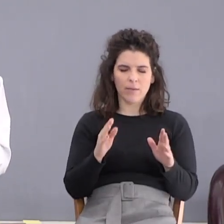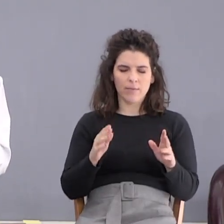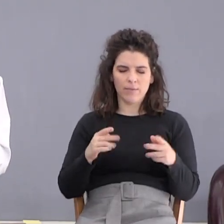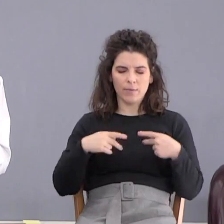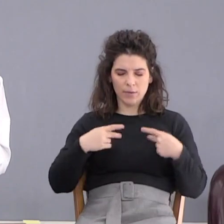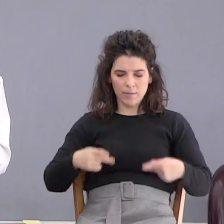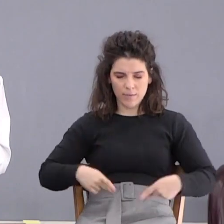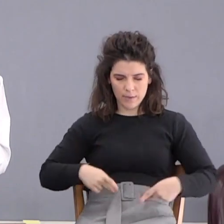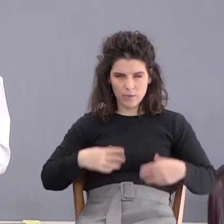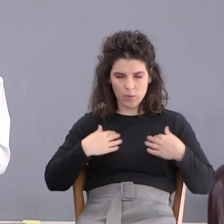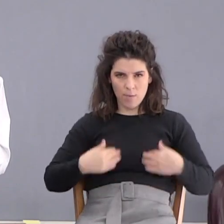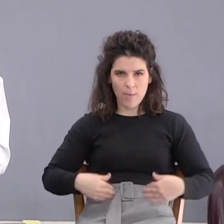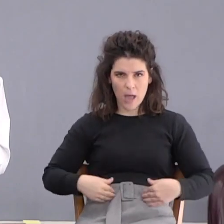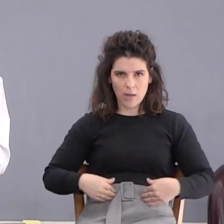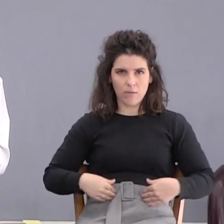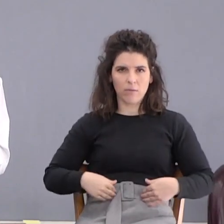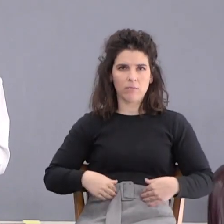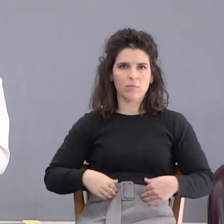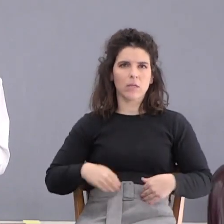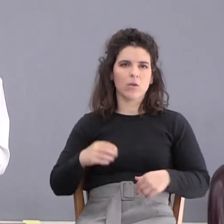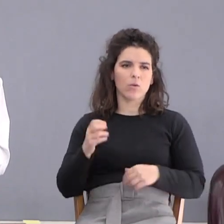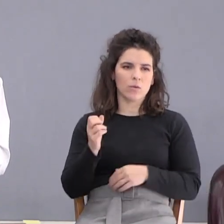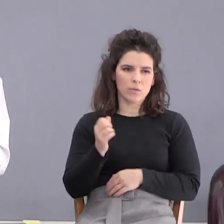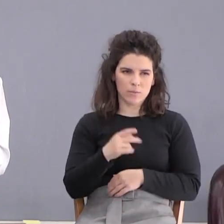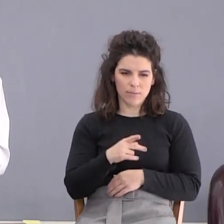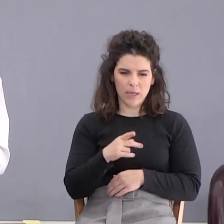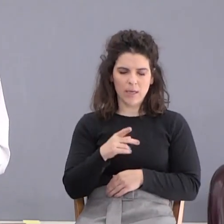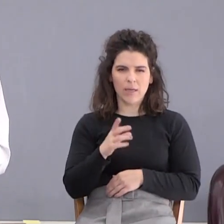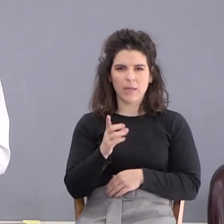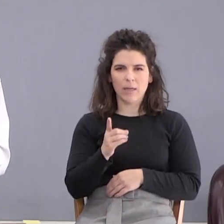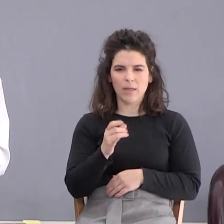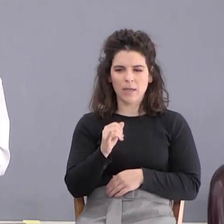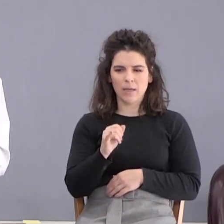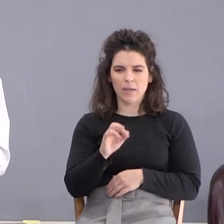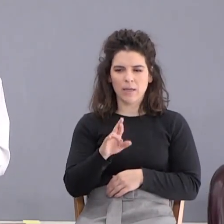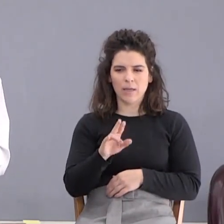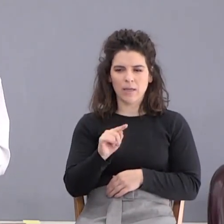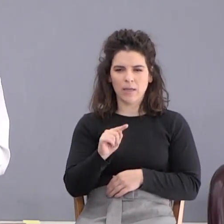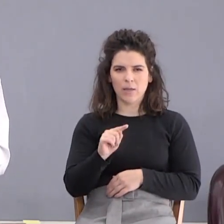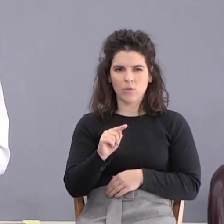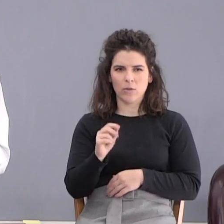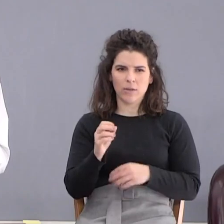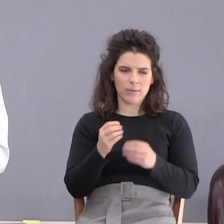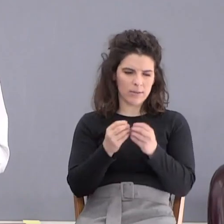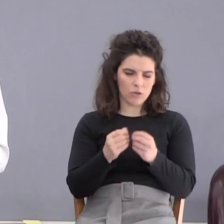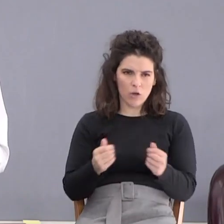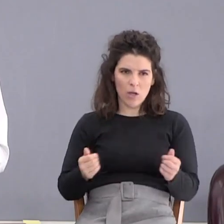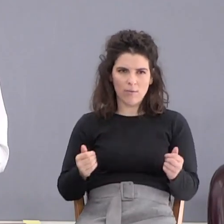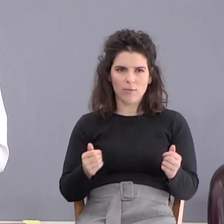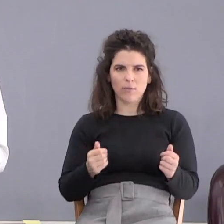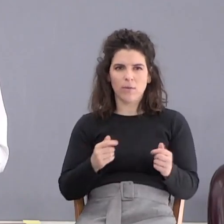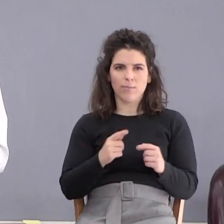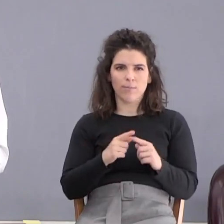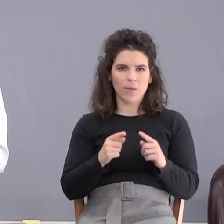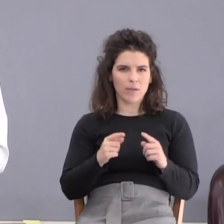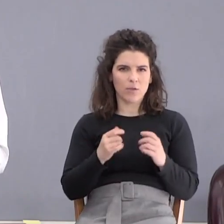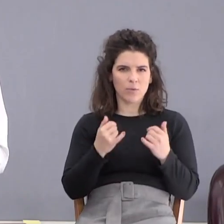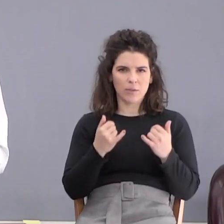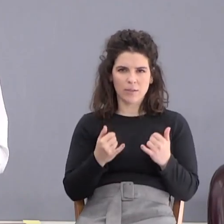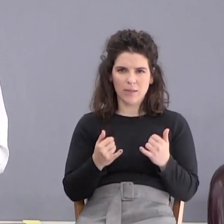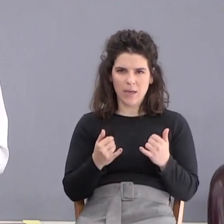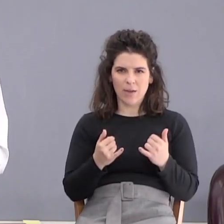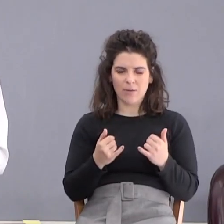body, it returns to the dirt. It dissolves. But there is now